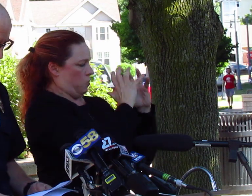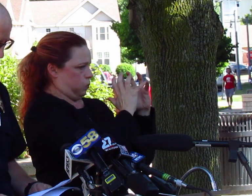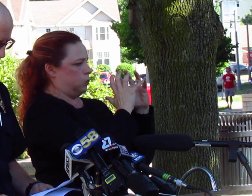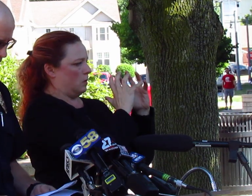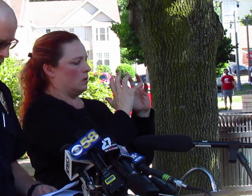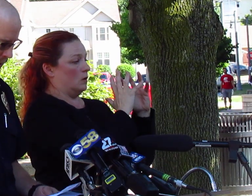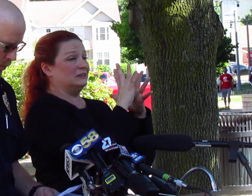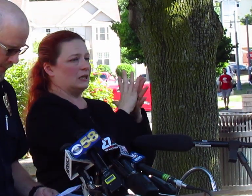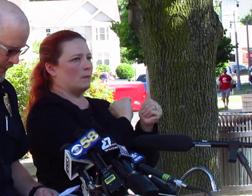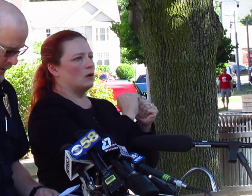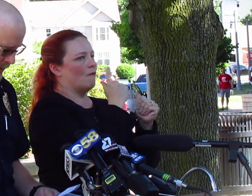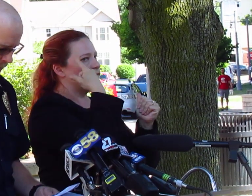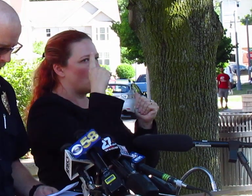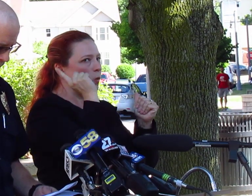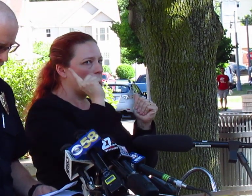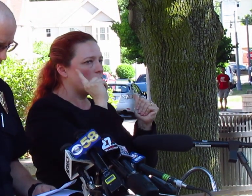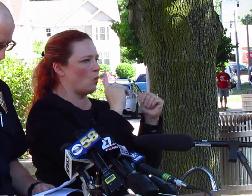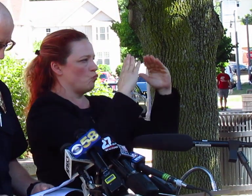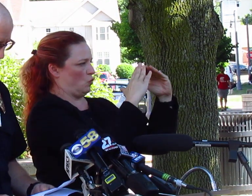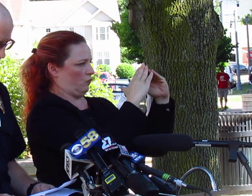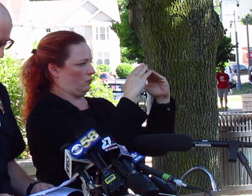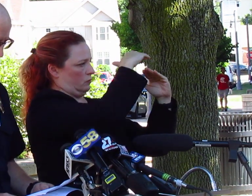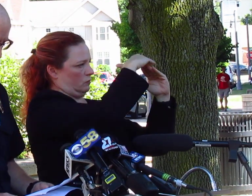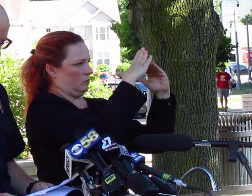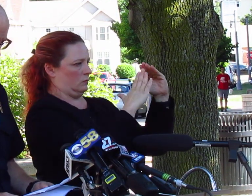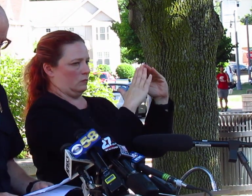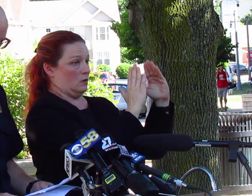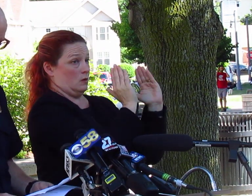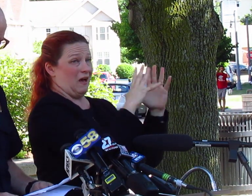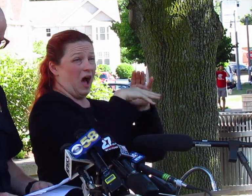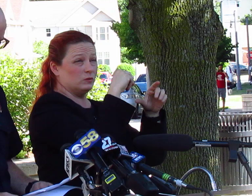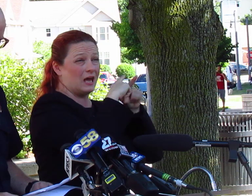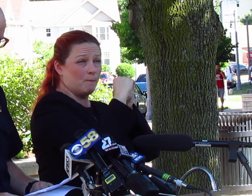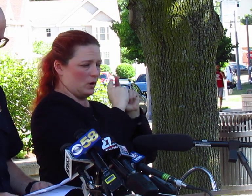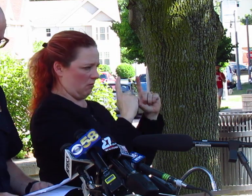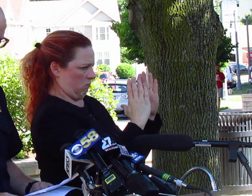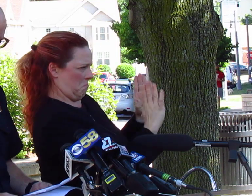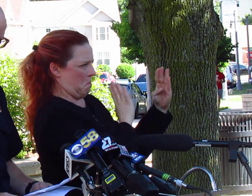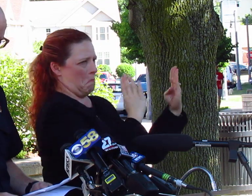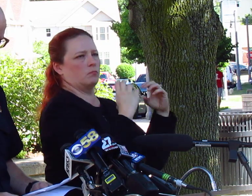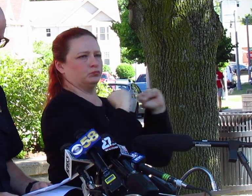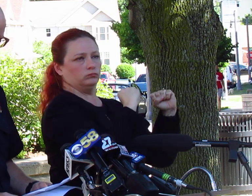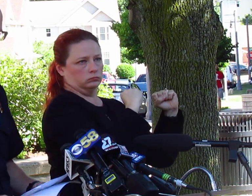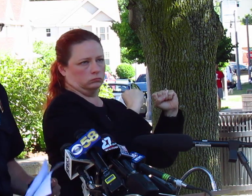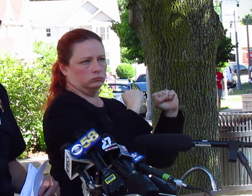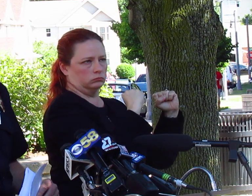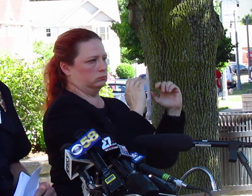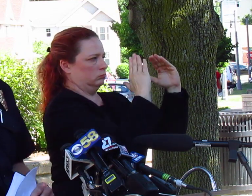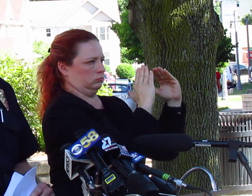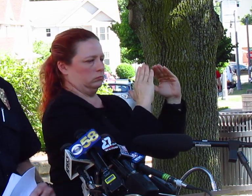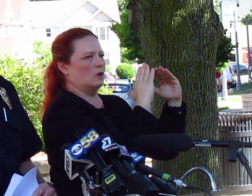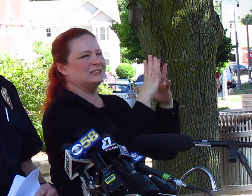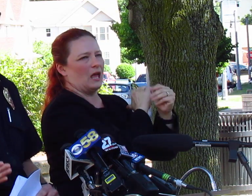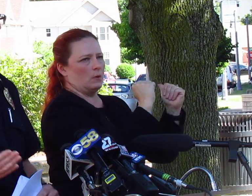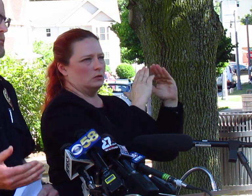the primary damage is to the roof. The brick facade is stable, so that primary damage is isolated to the roof. There is some